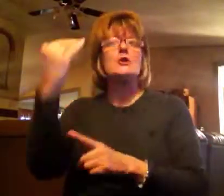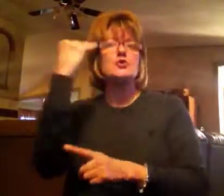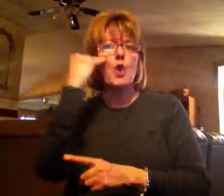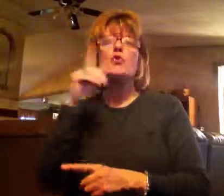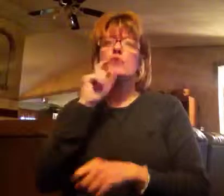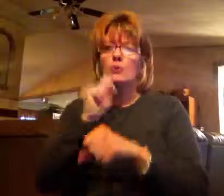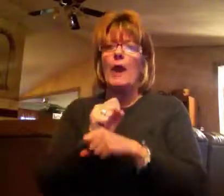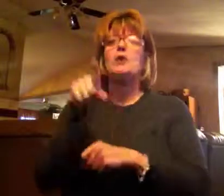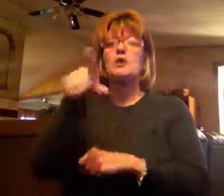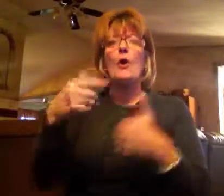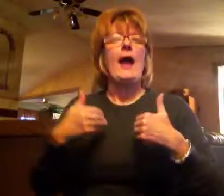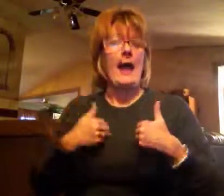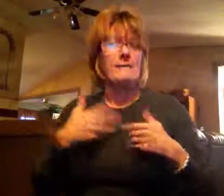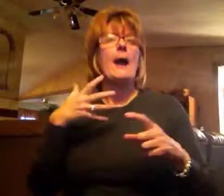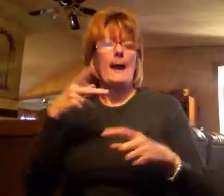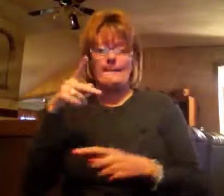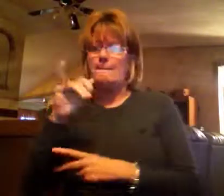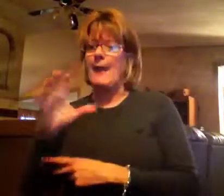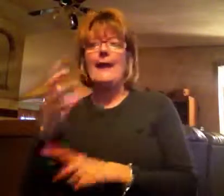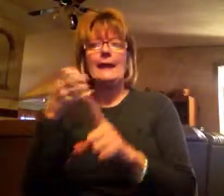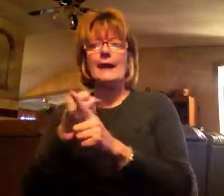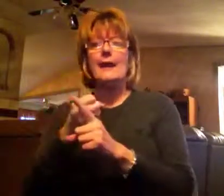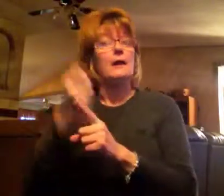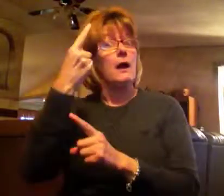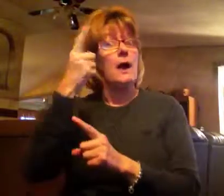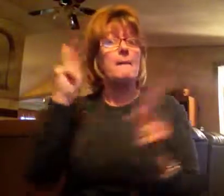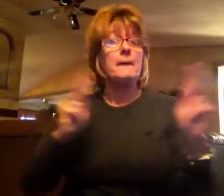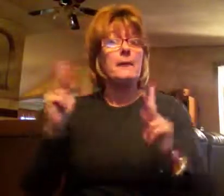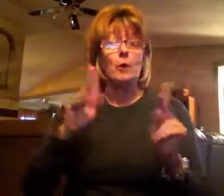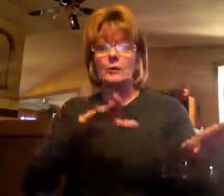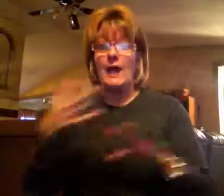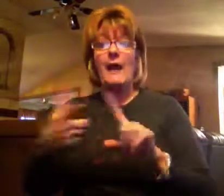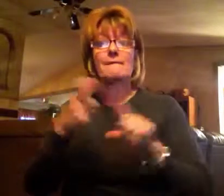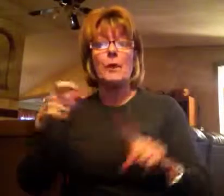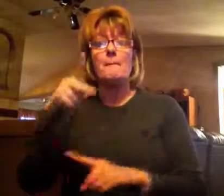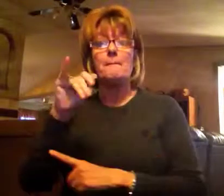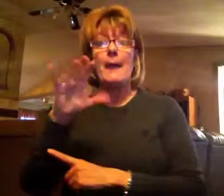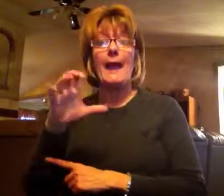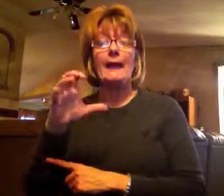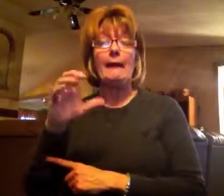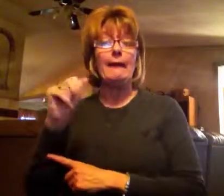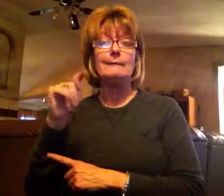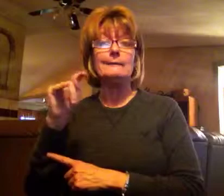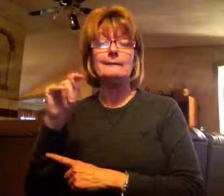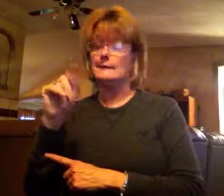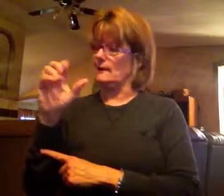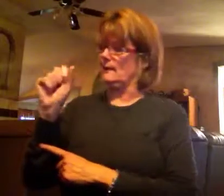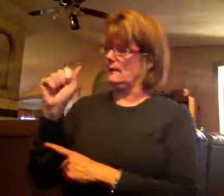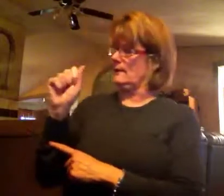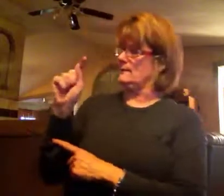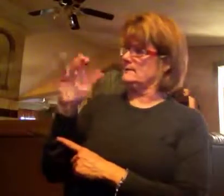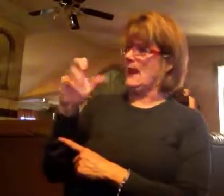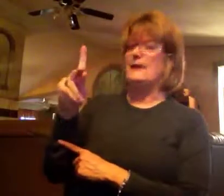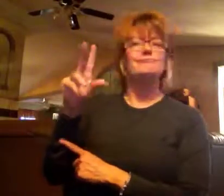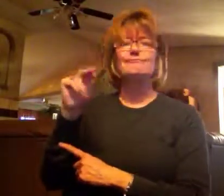having a panic attack. And people don't die from panic attacks. It's that simple. You need to believe it. And the utmost belief of this